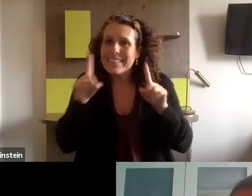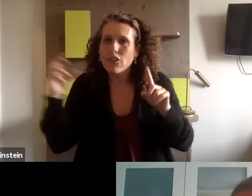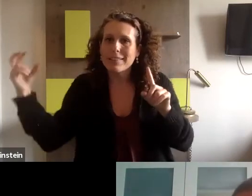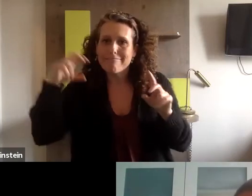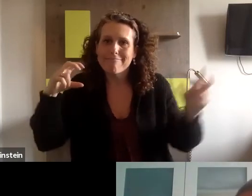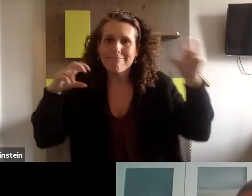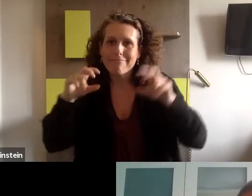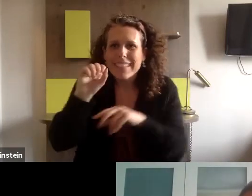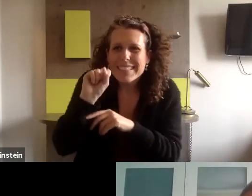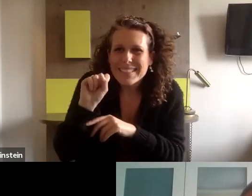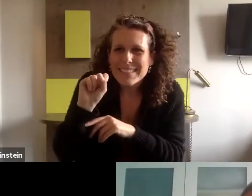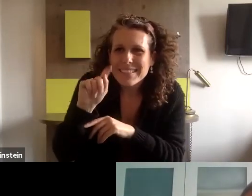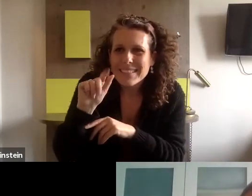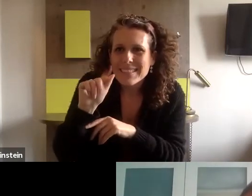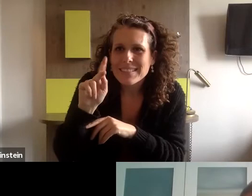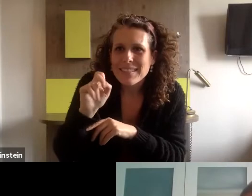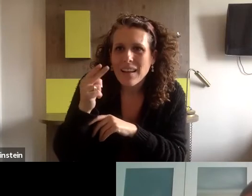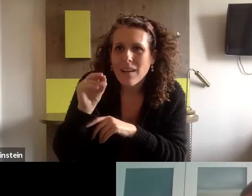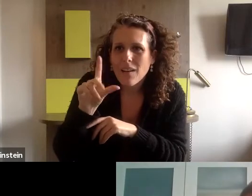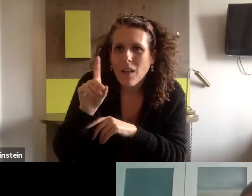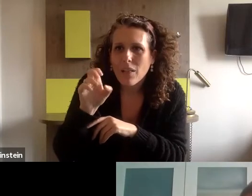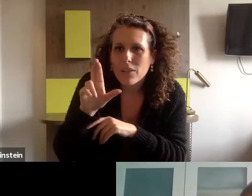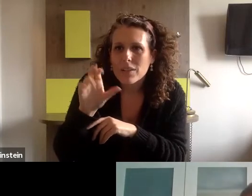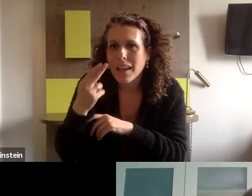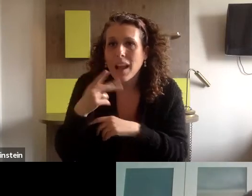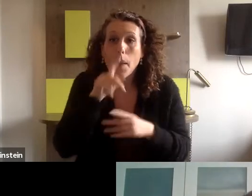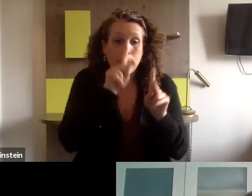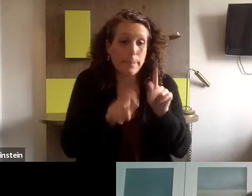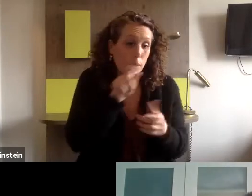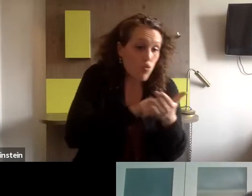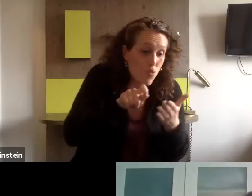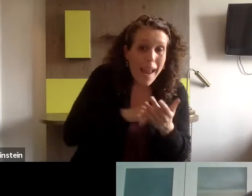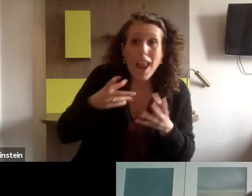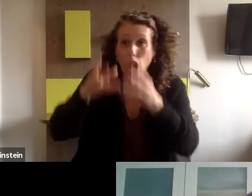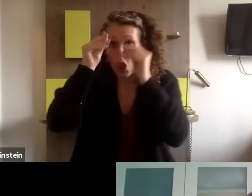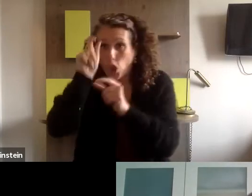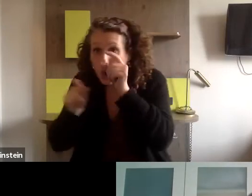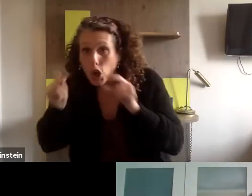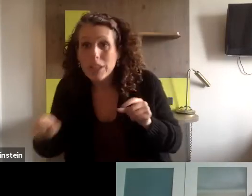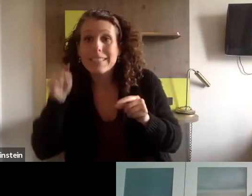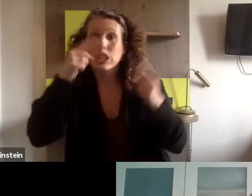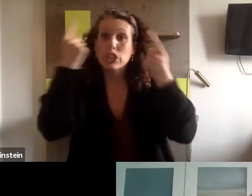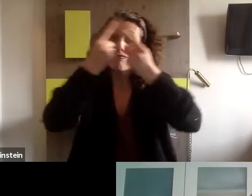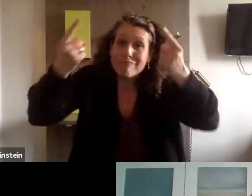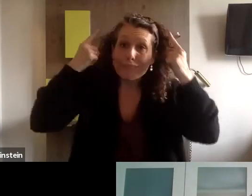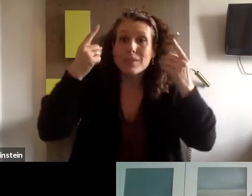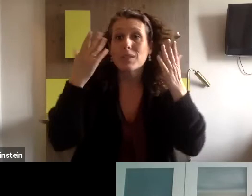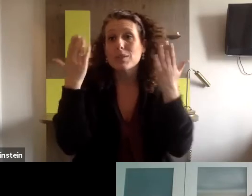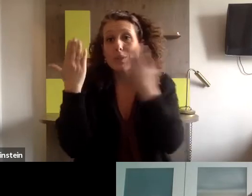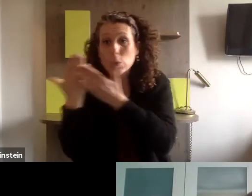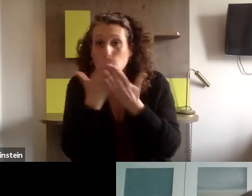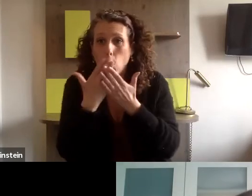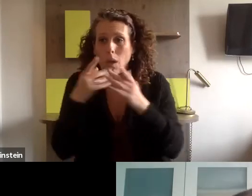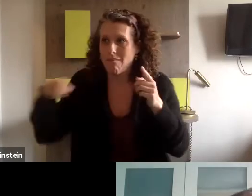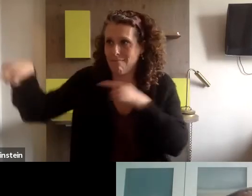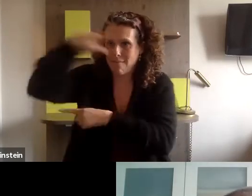in language testing, raters, the learners, institutions, what do they need to know about language testing?